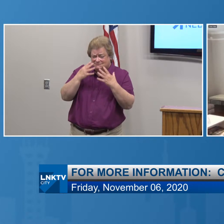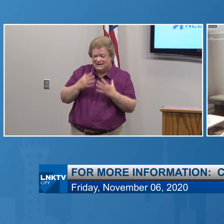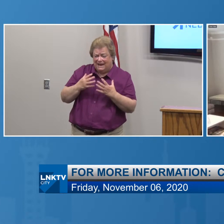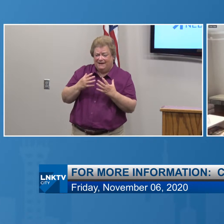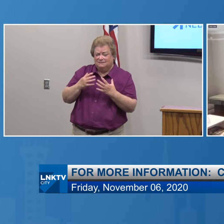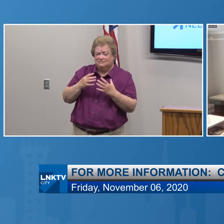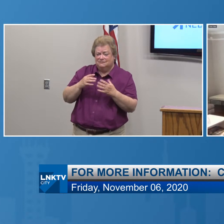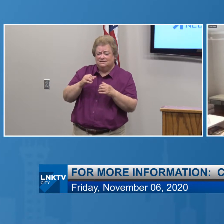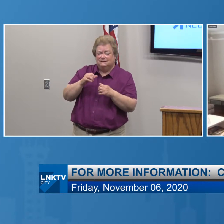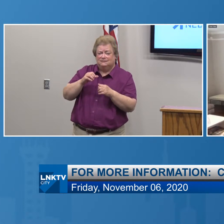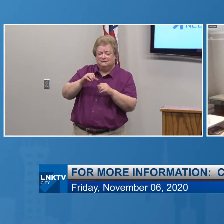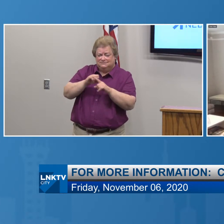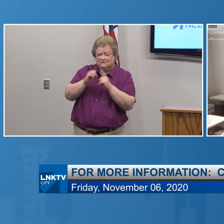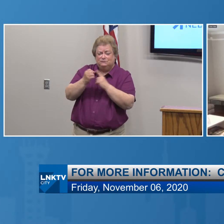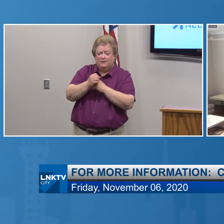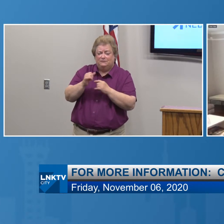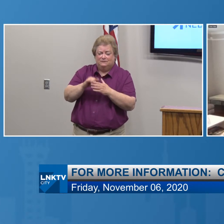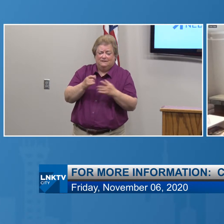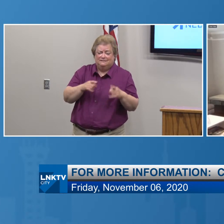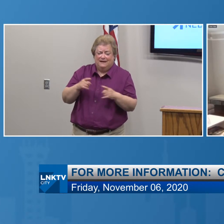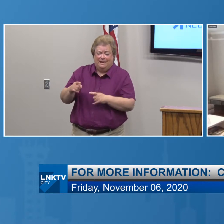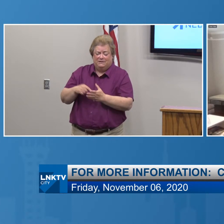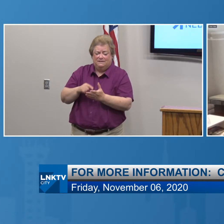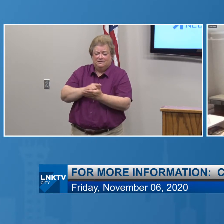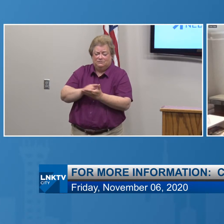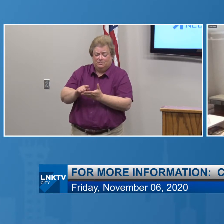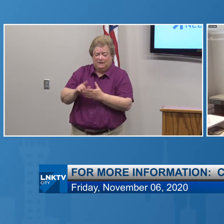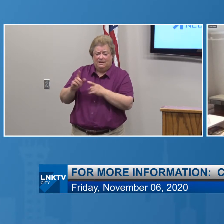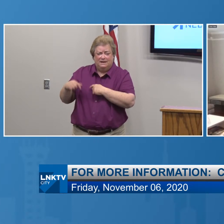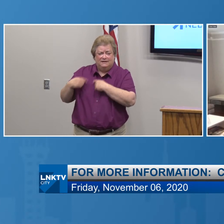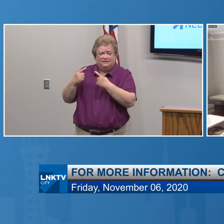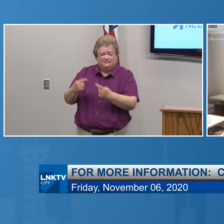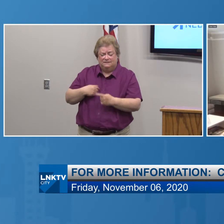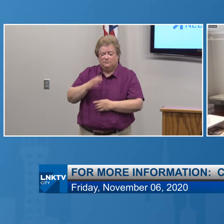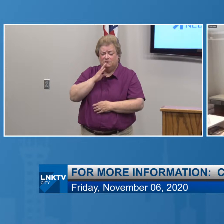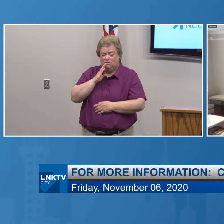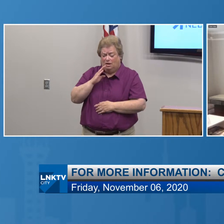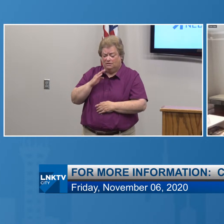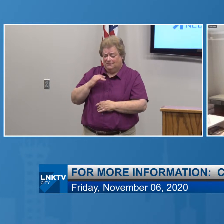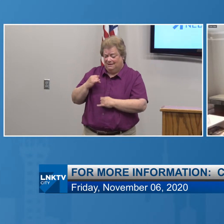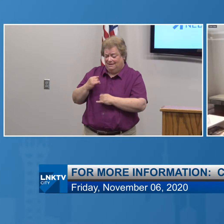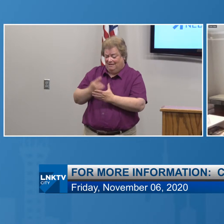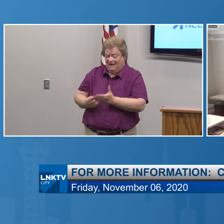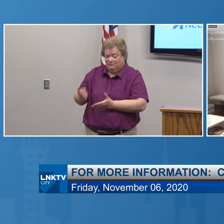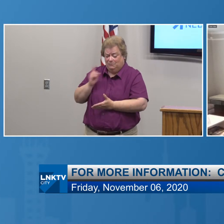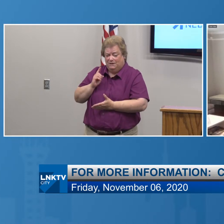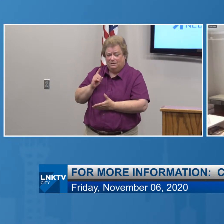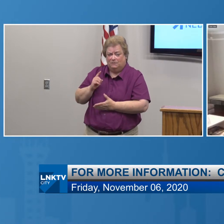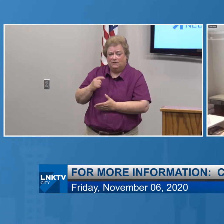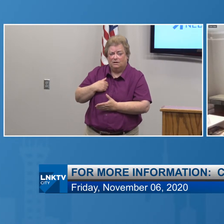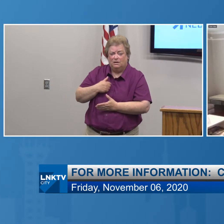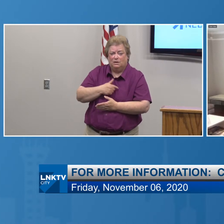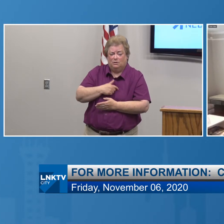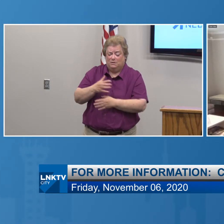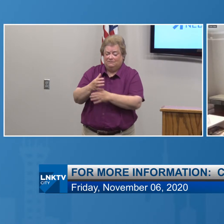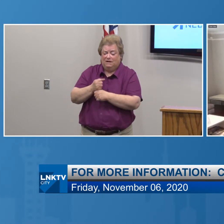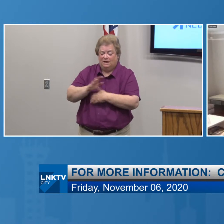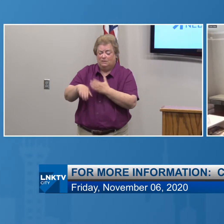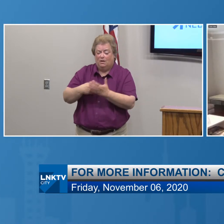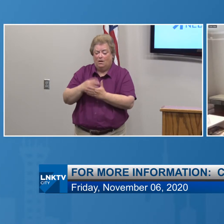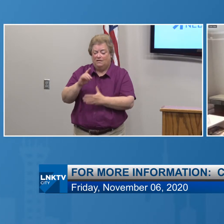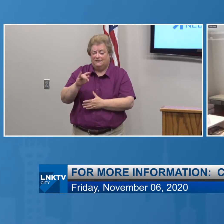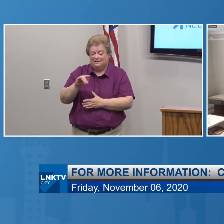we find ourselves this week. Since we spoke with you at our last news conference, we received the remaining complete data for the week